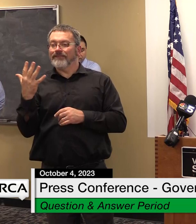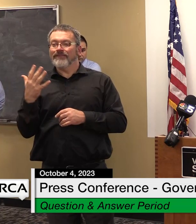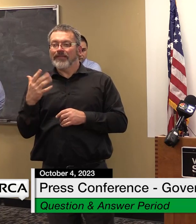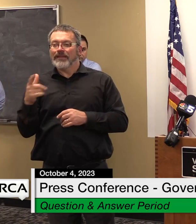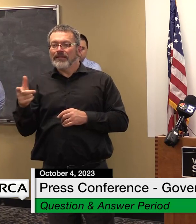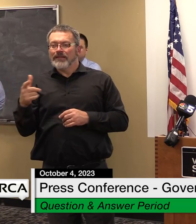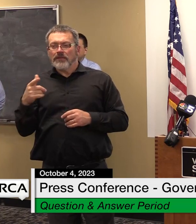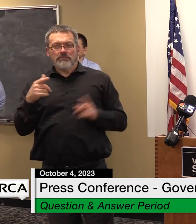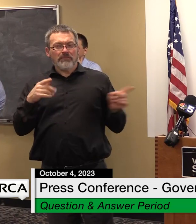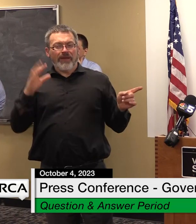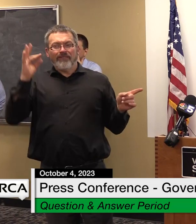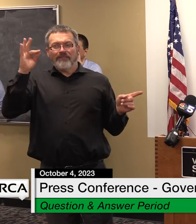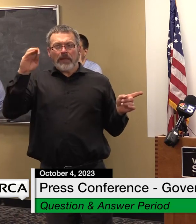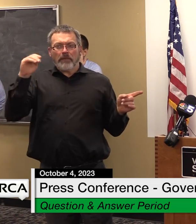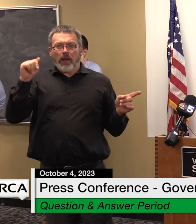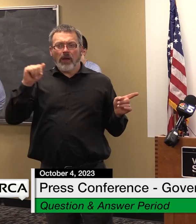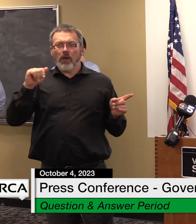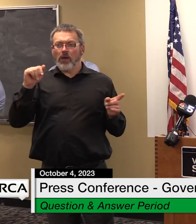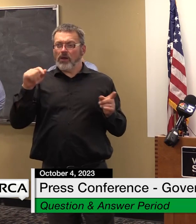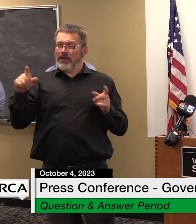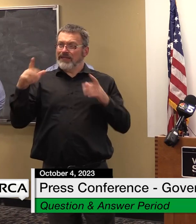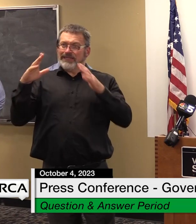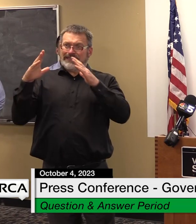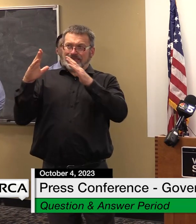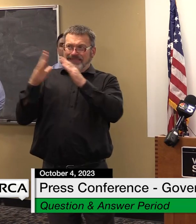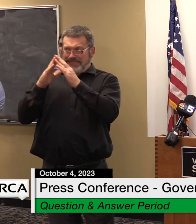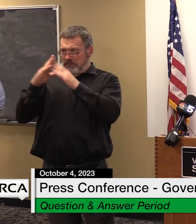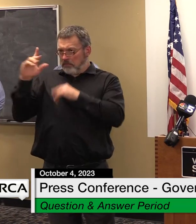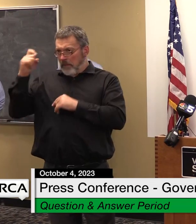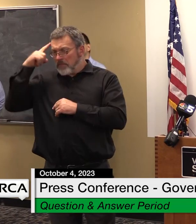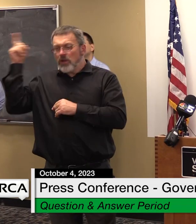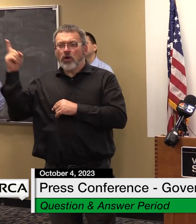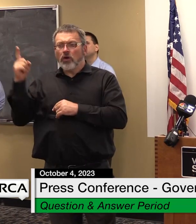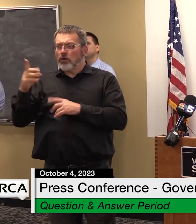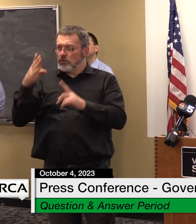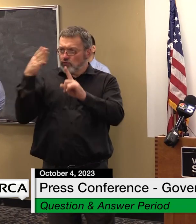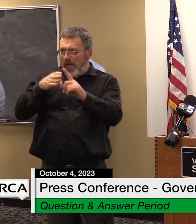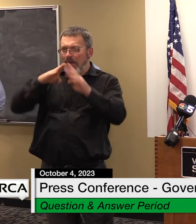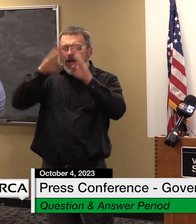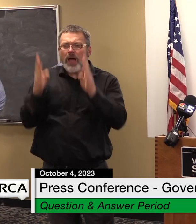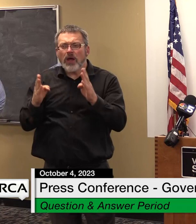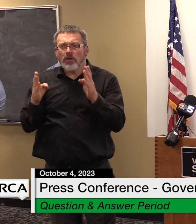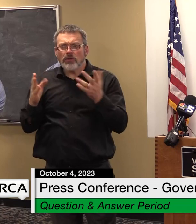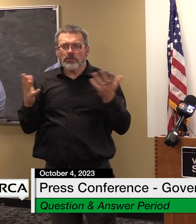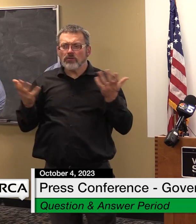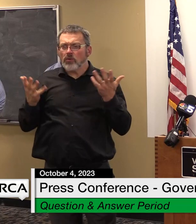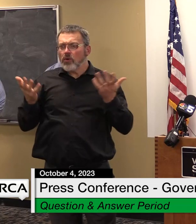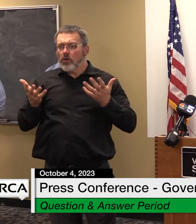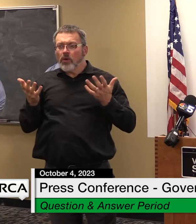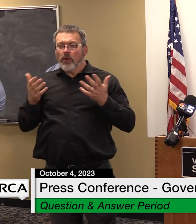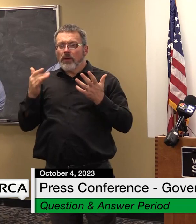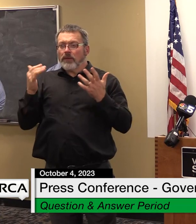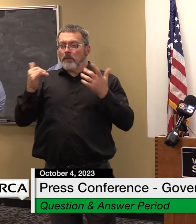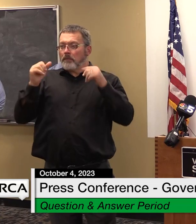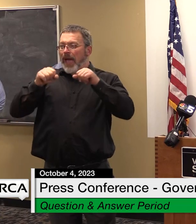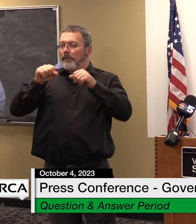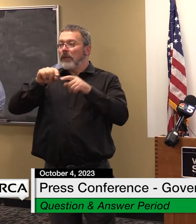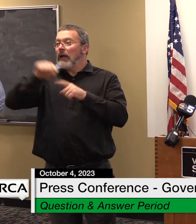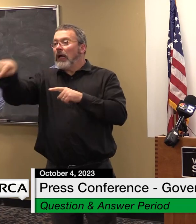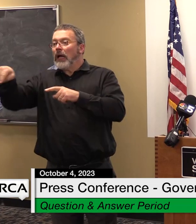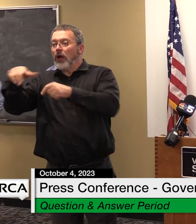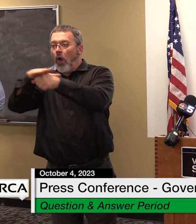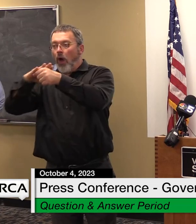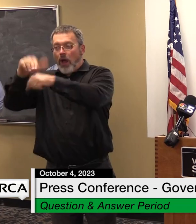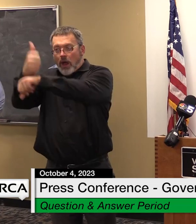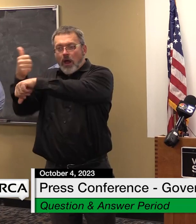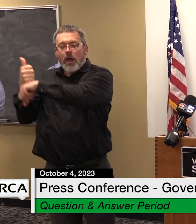the city of Montpelier for the direct housing program and the trailers? And you also mentioned last week there's maybe a potential location in Springfield, I believe is what you said. If you have any updates on